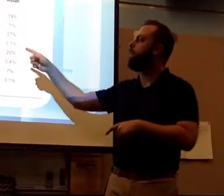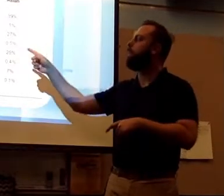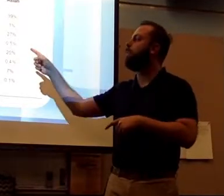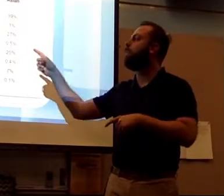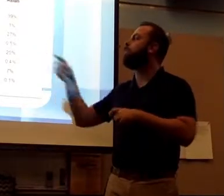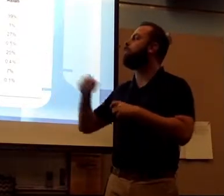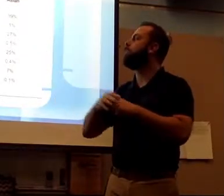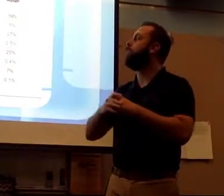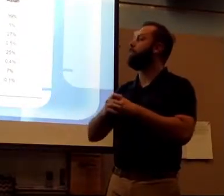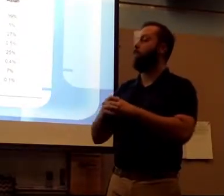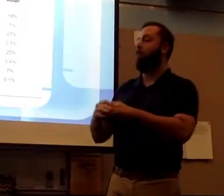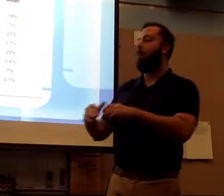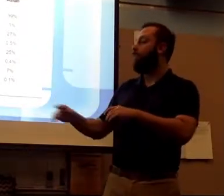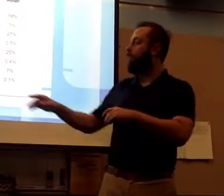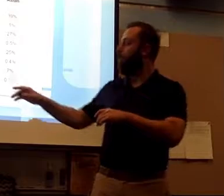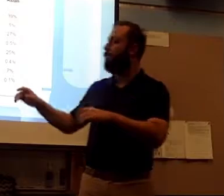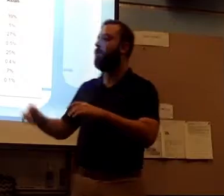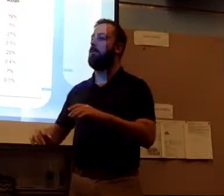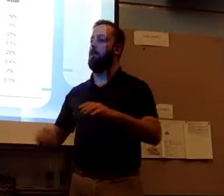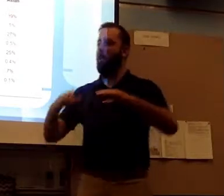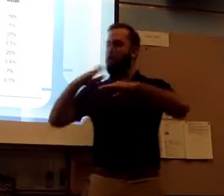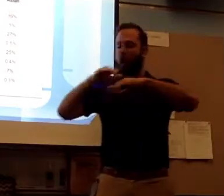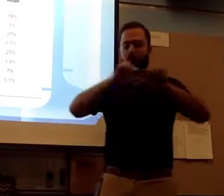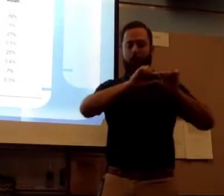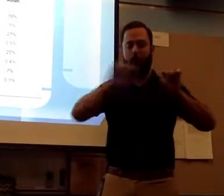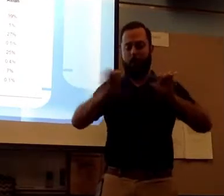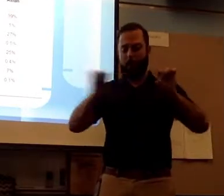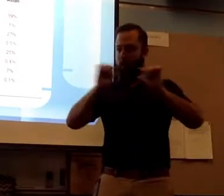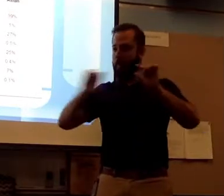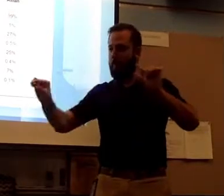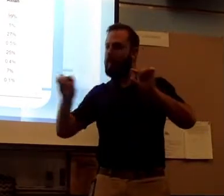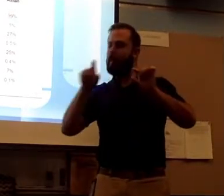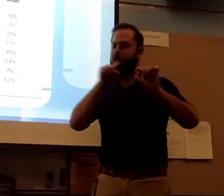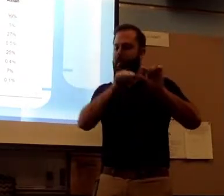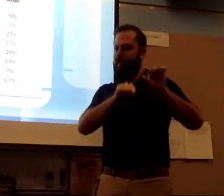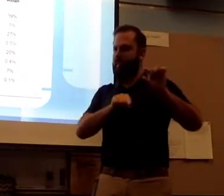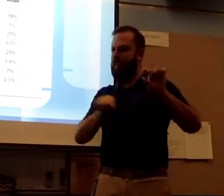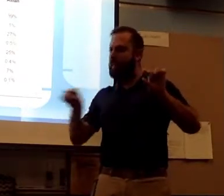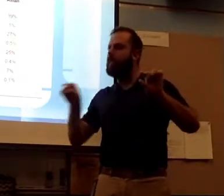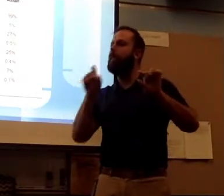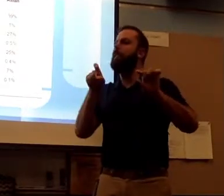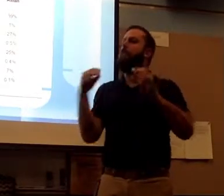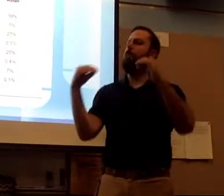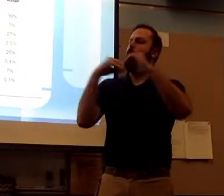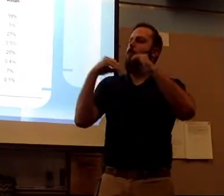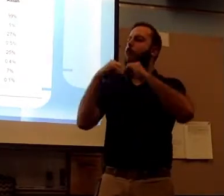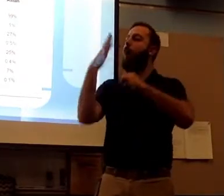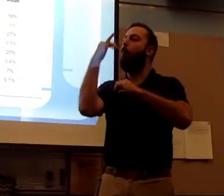more needed in blood banks and things because very little of the population have